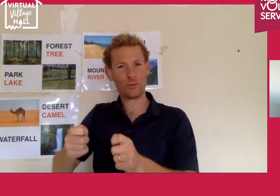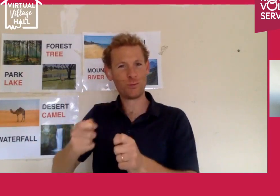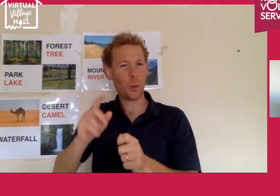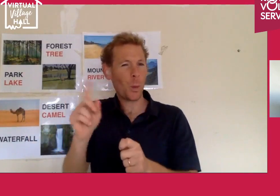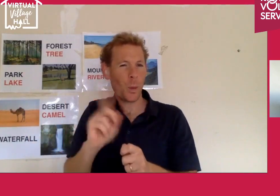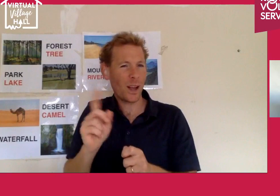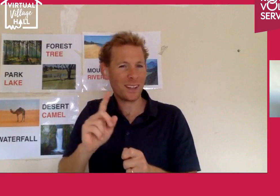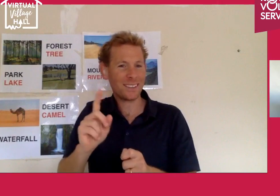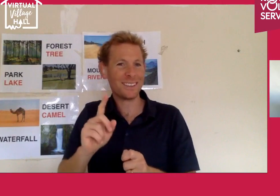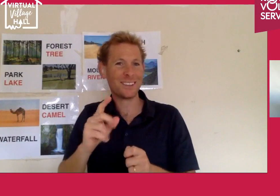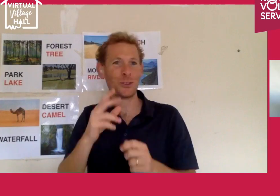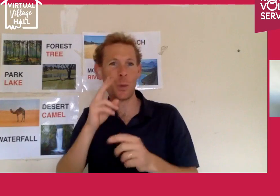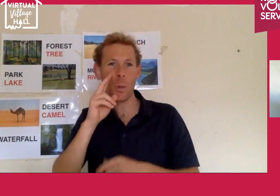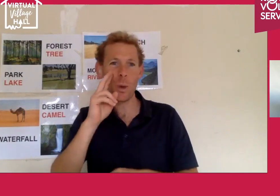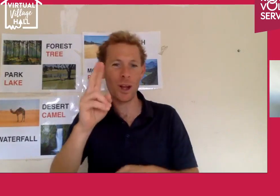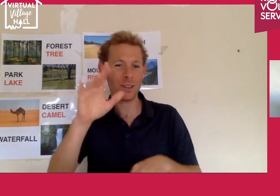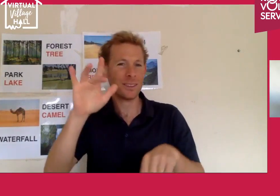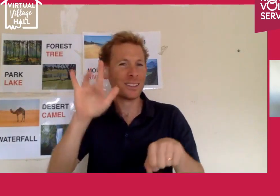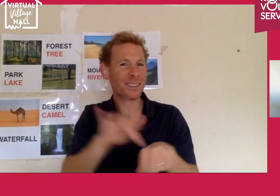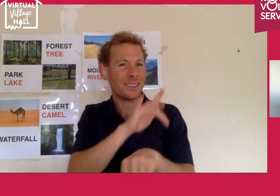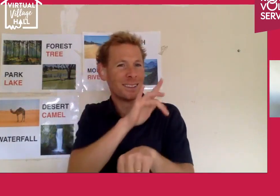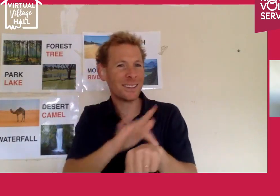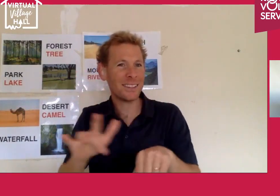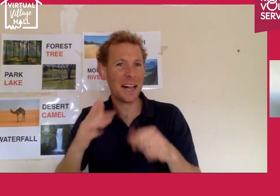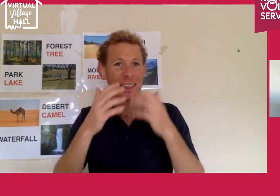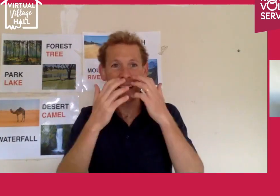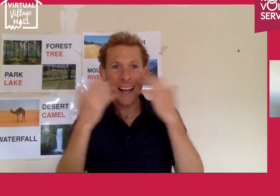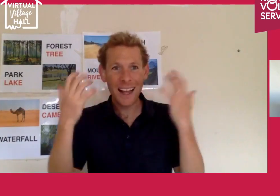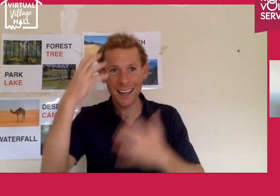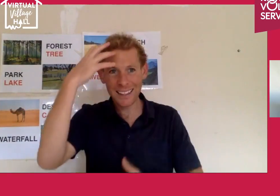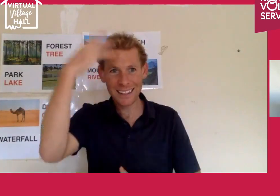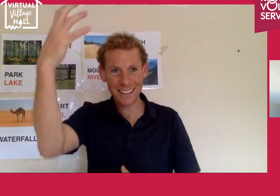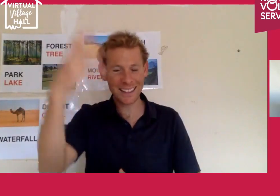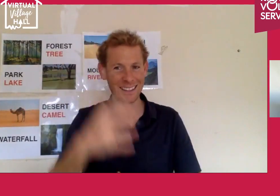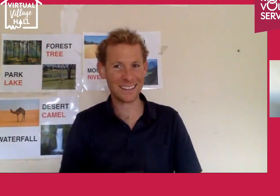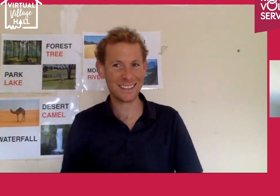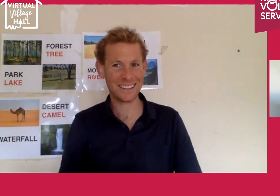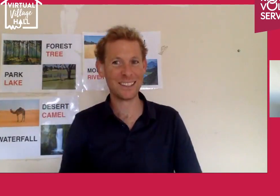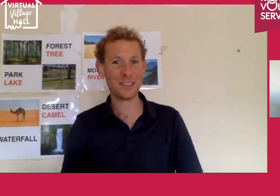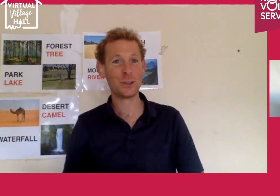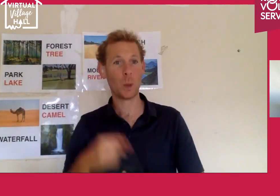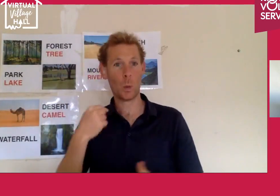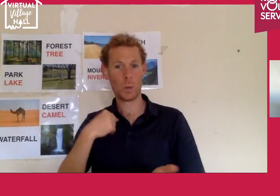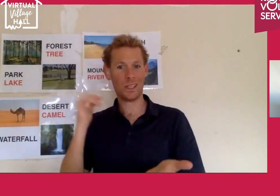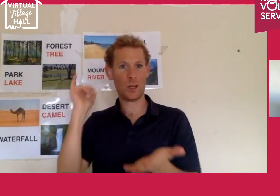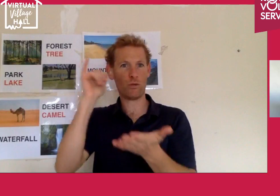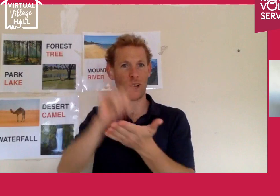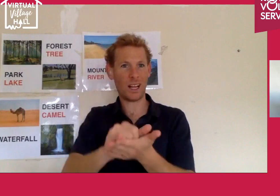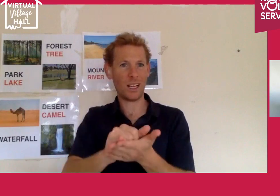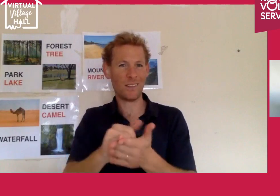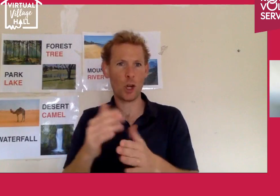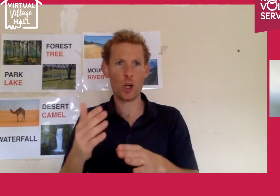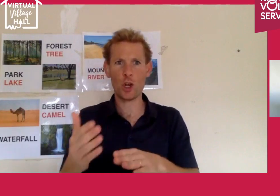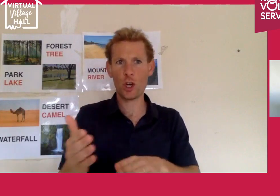and we treated them to a performance at the Lion King in the West End. And